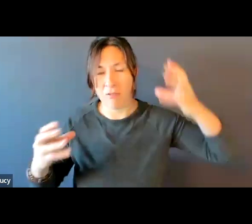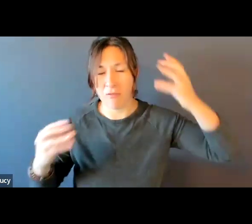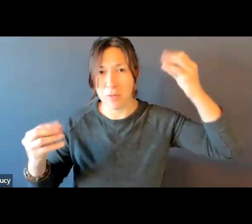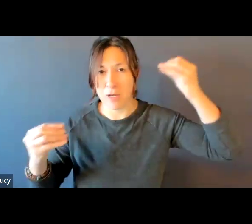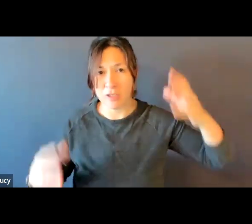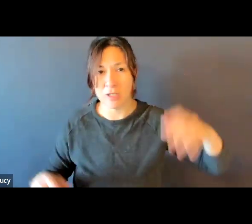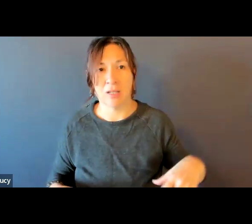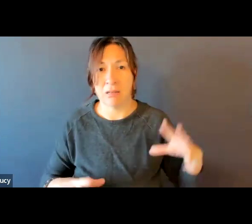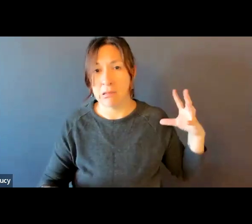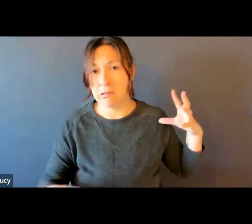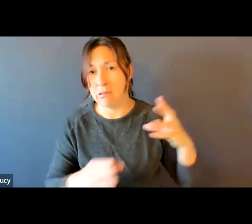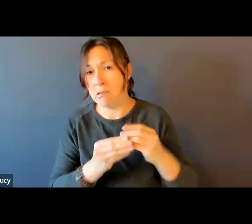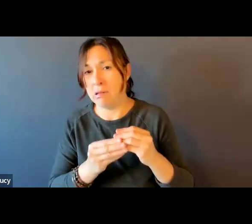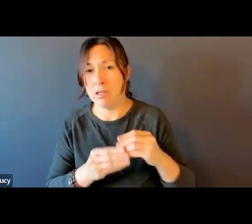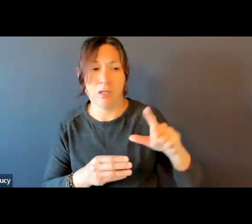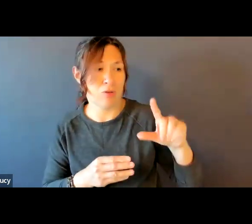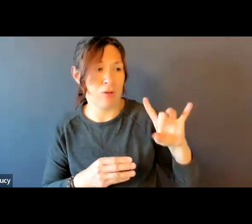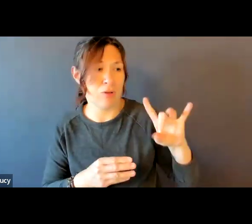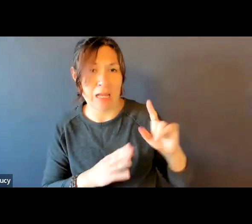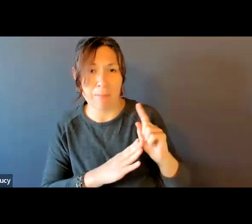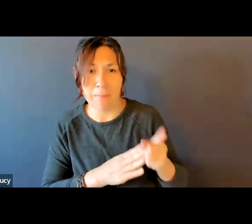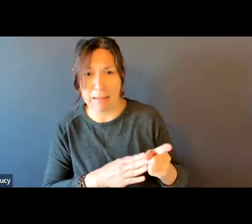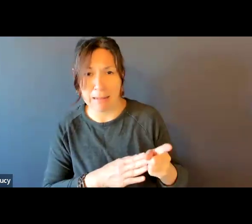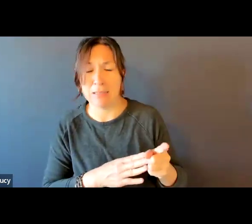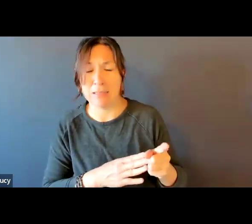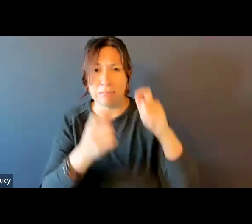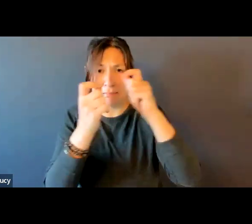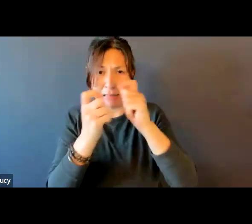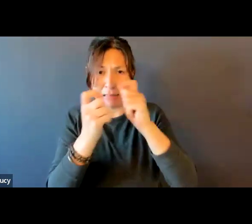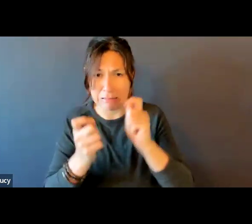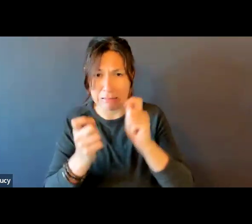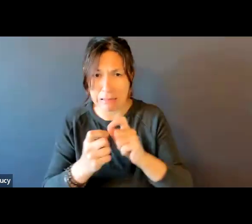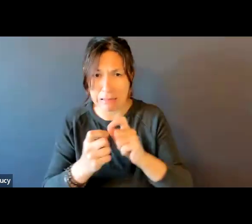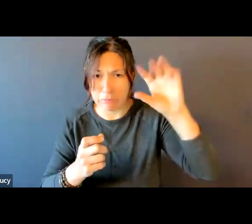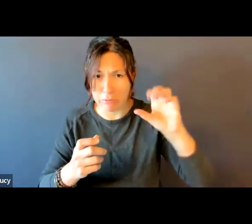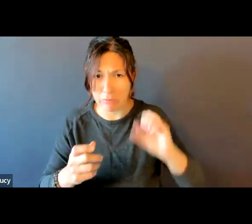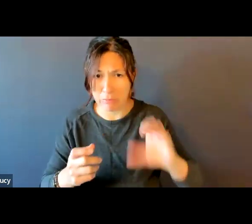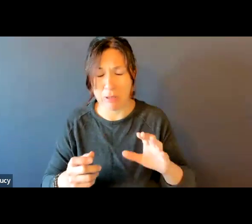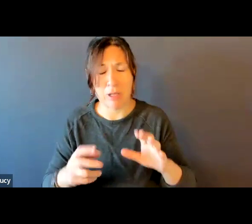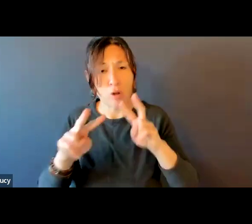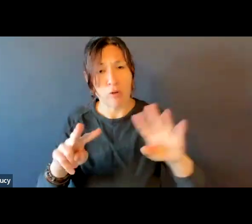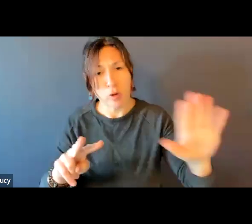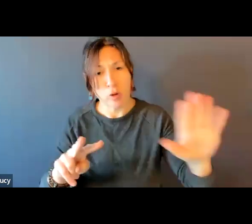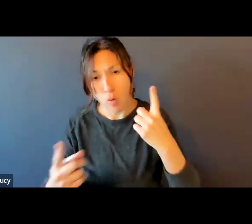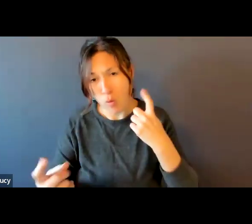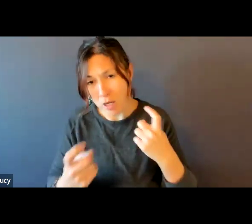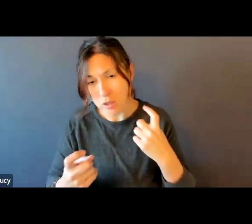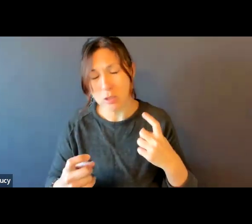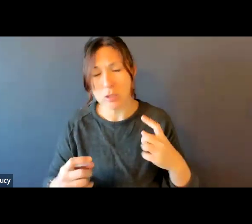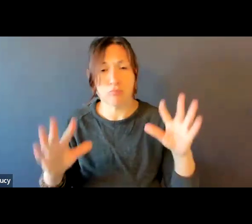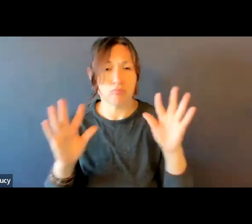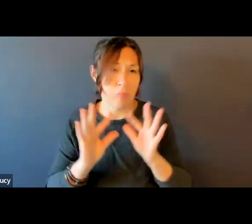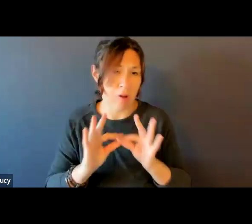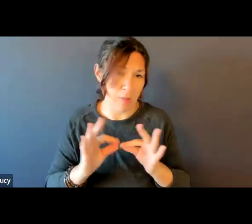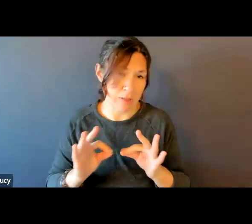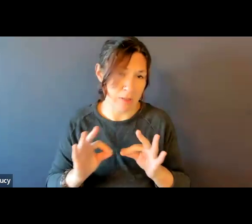28 minutes full of details, and we look forward to your comments and your questions.